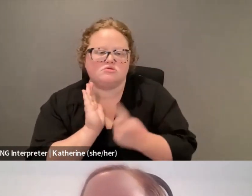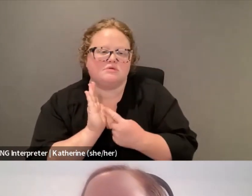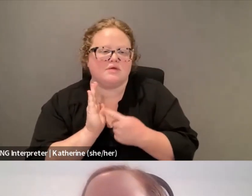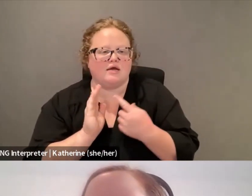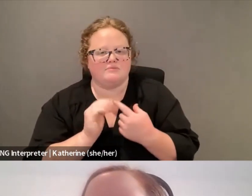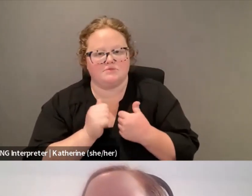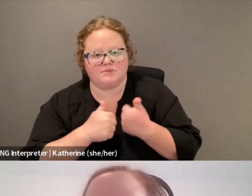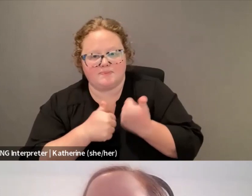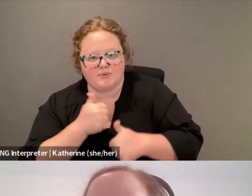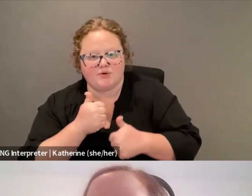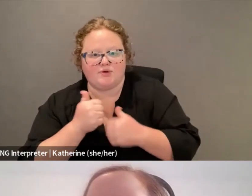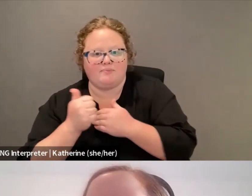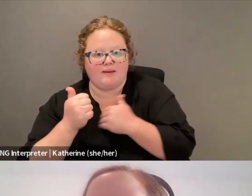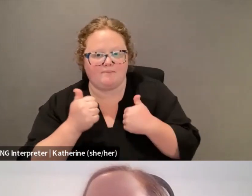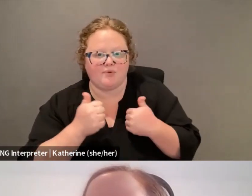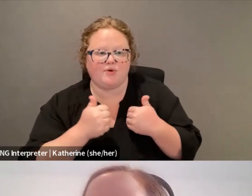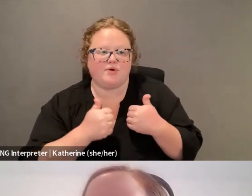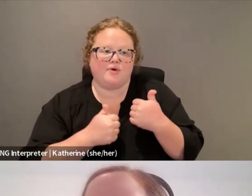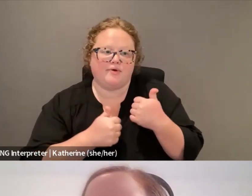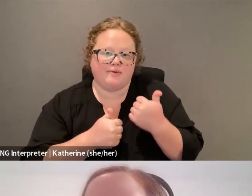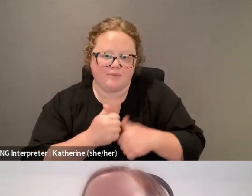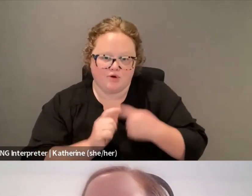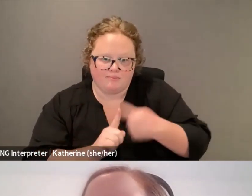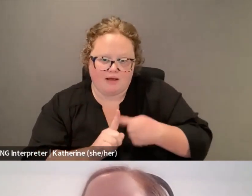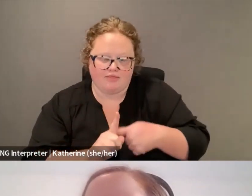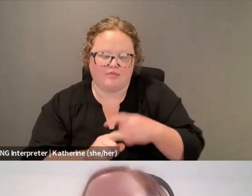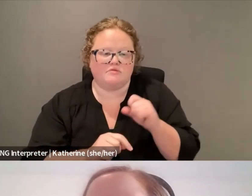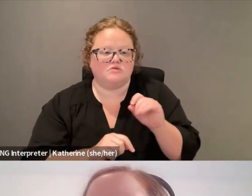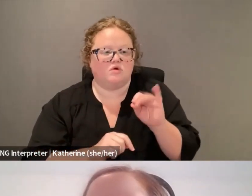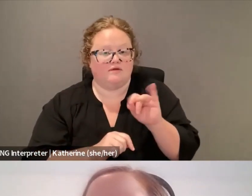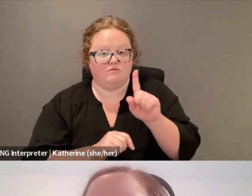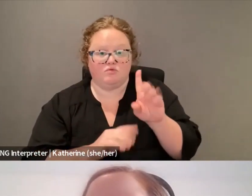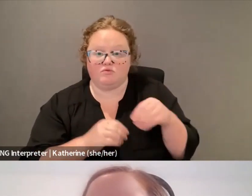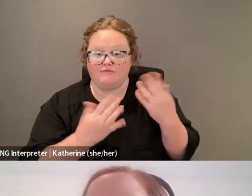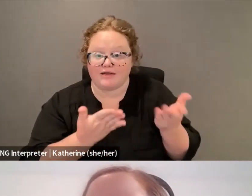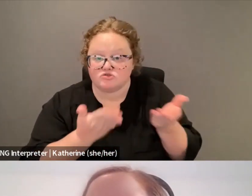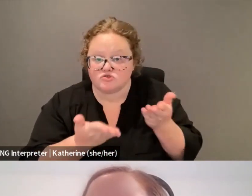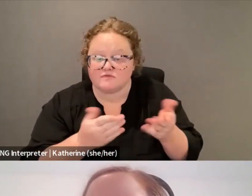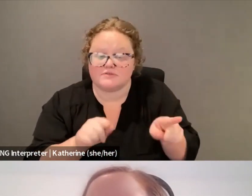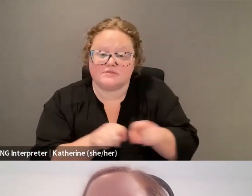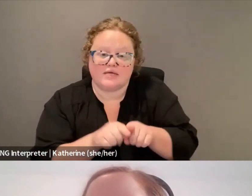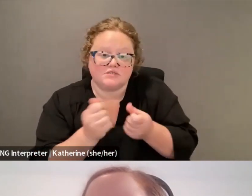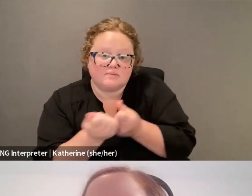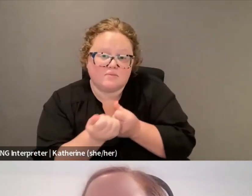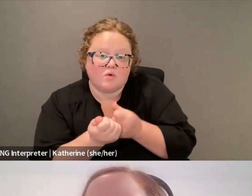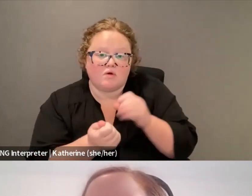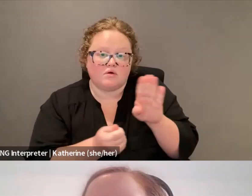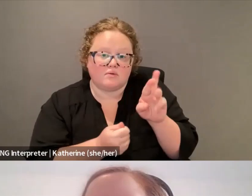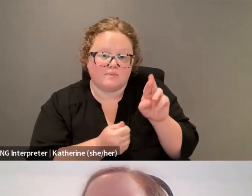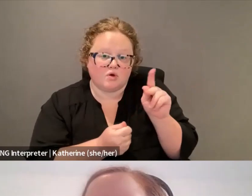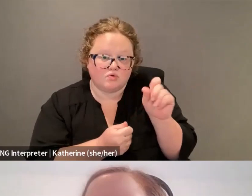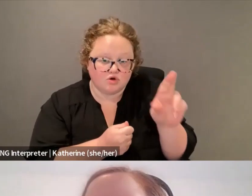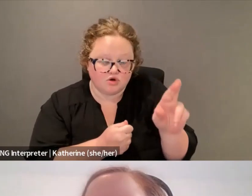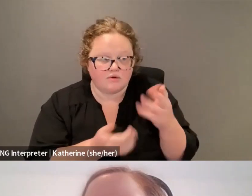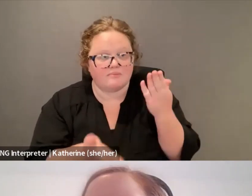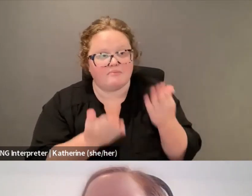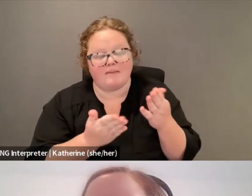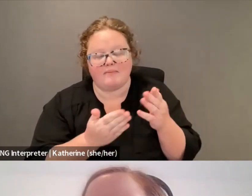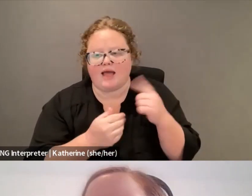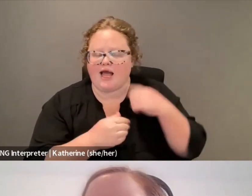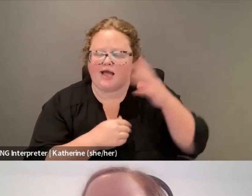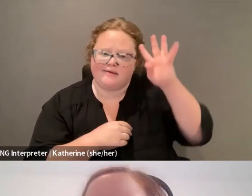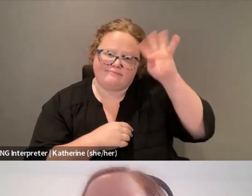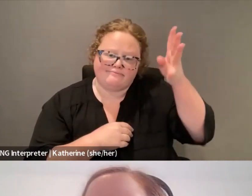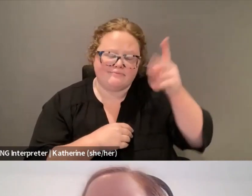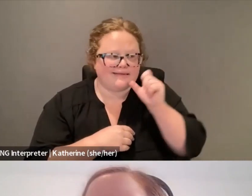month fee, where let's say you're providing services to someone and as a support broker, and you might get, I'm just making this number up. This